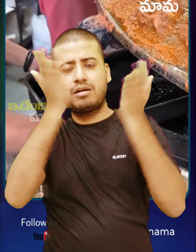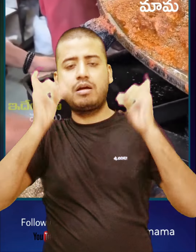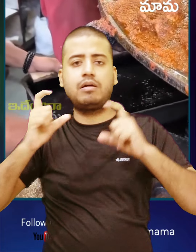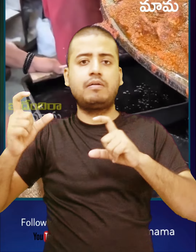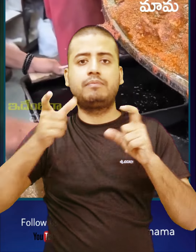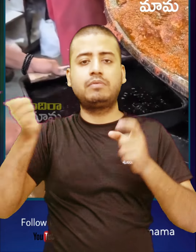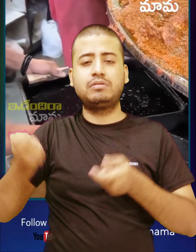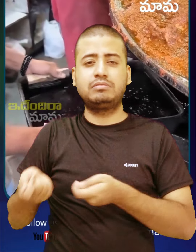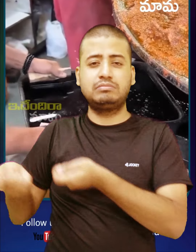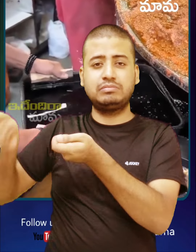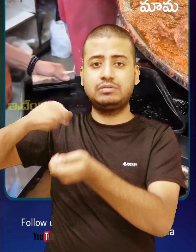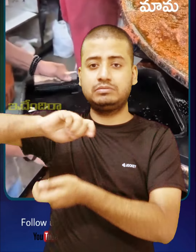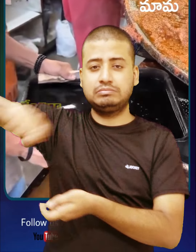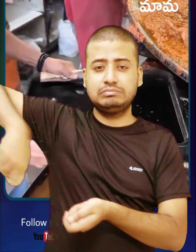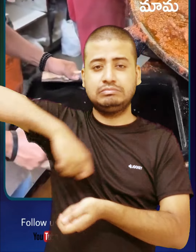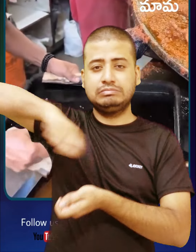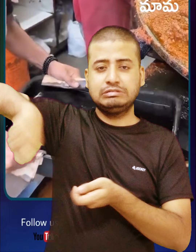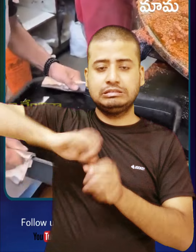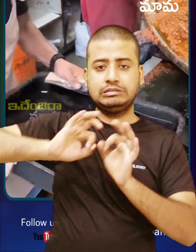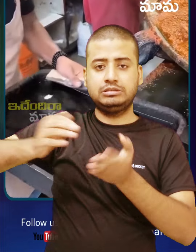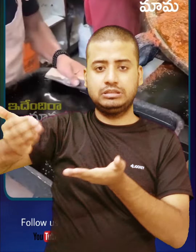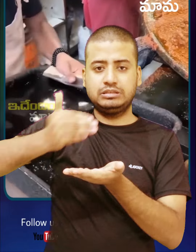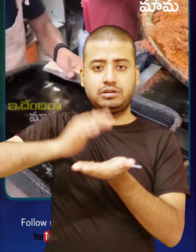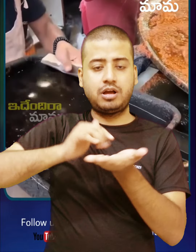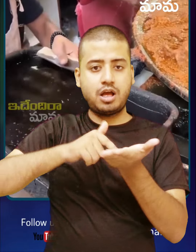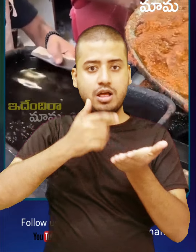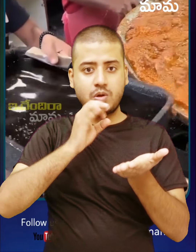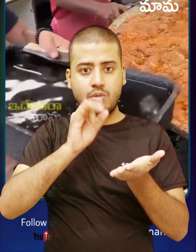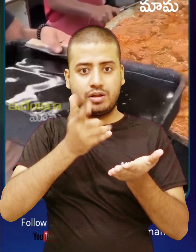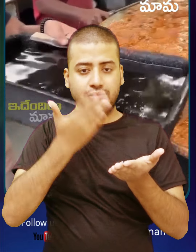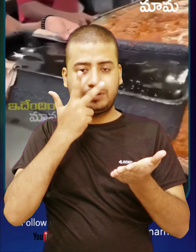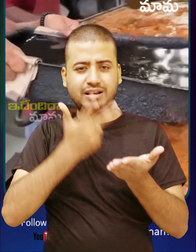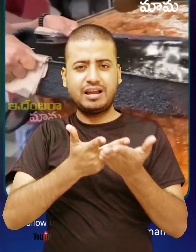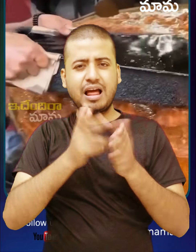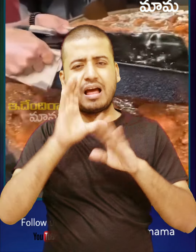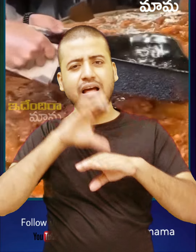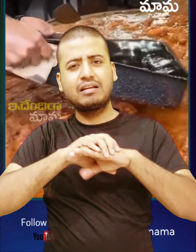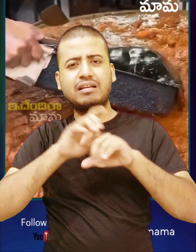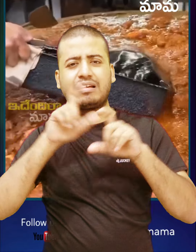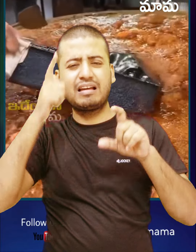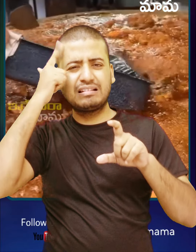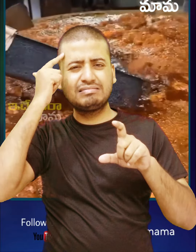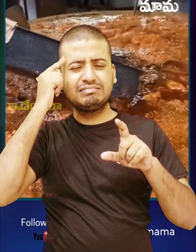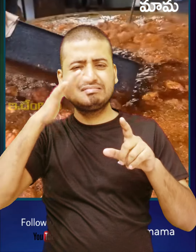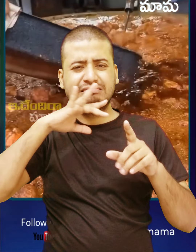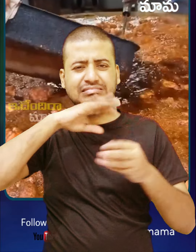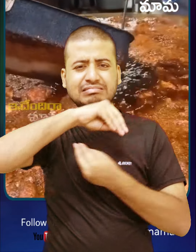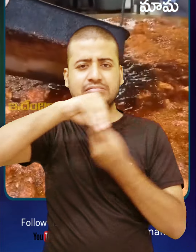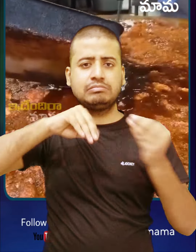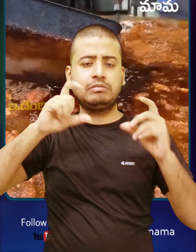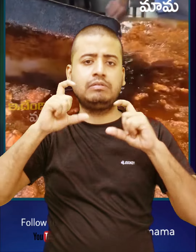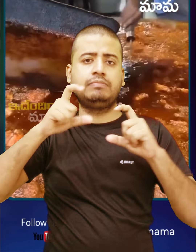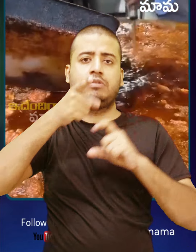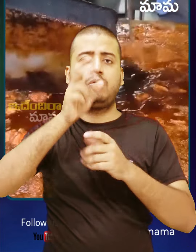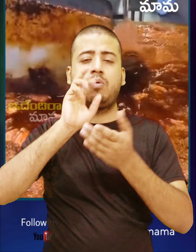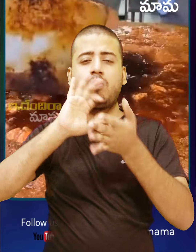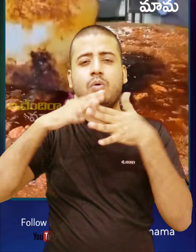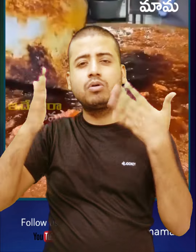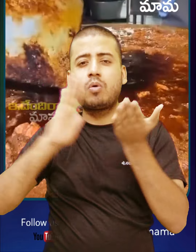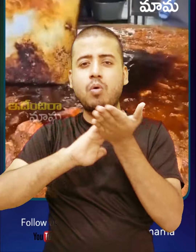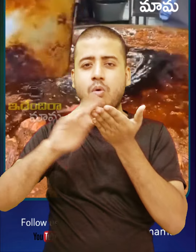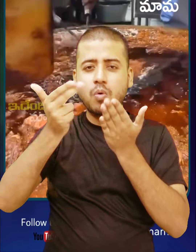cheese or cream that have gone bad can introduce harmful bacteria into the dish. This can lead to food poisoning symptoms